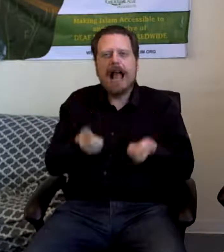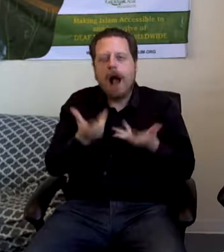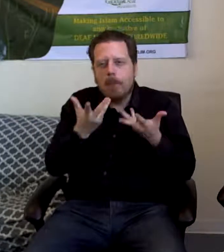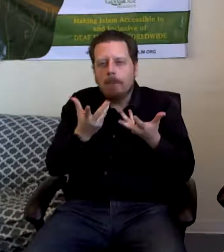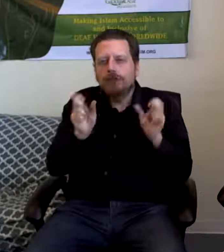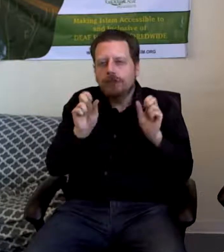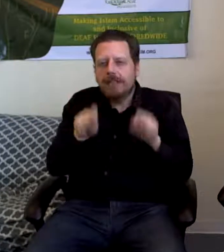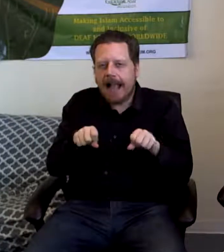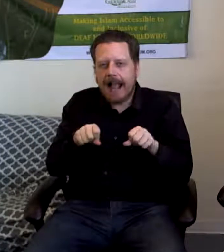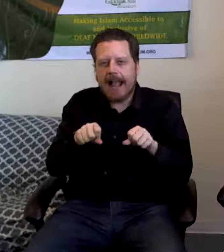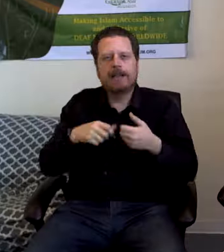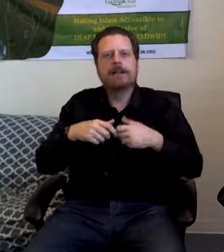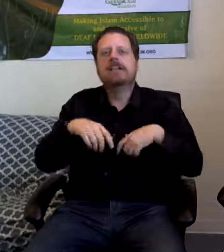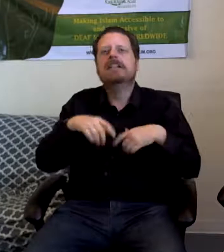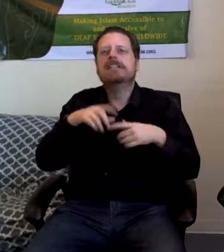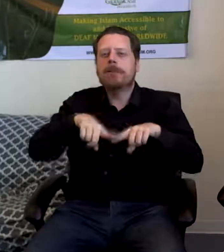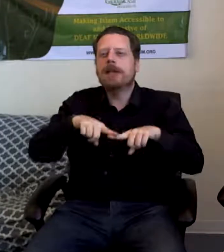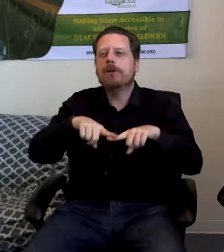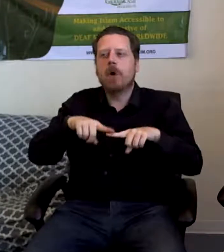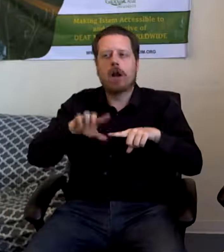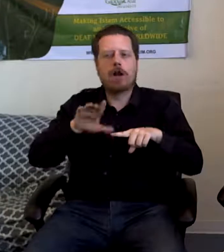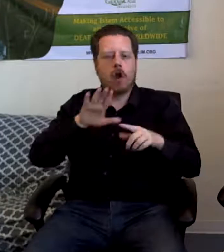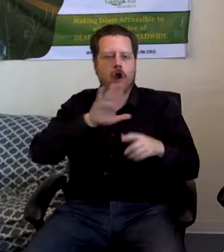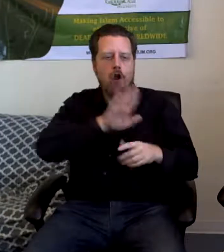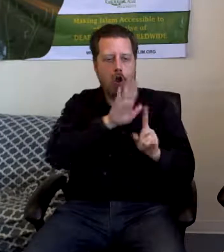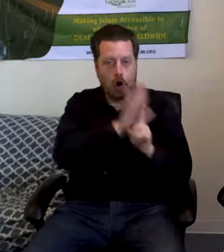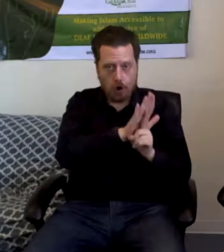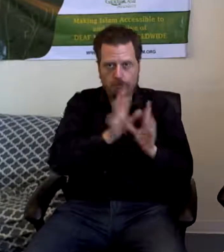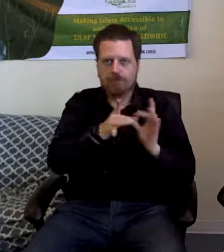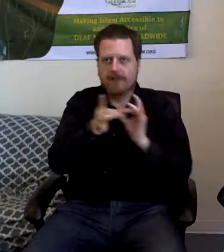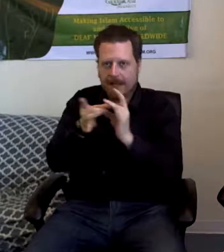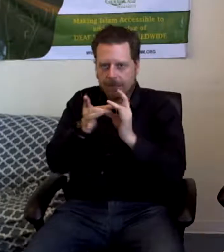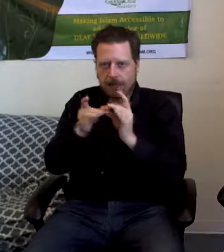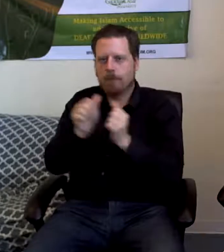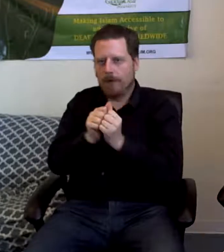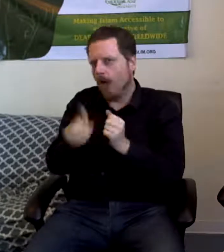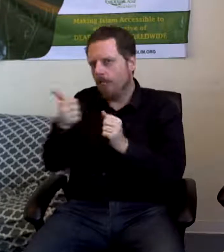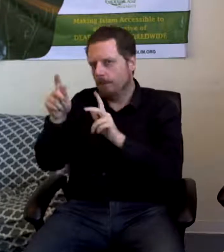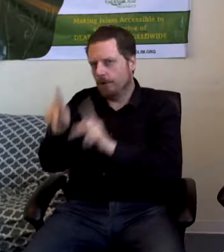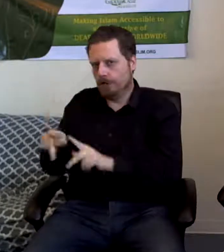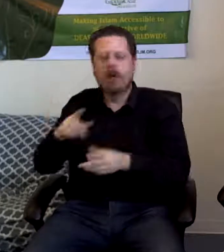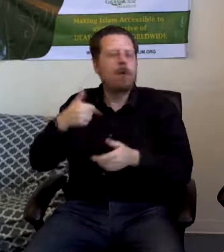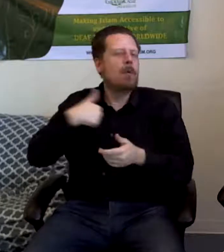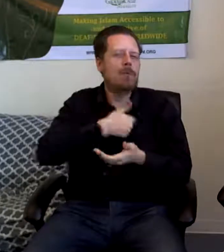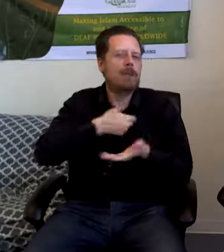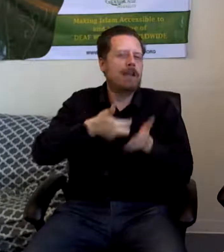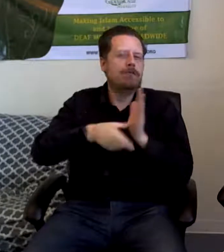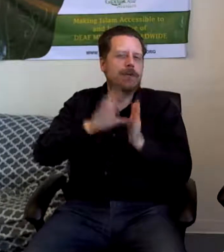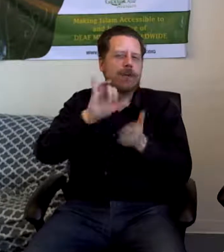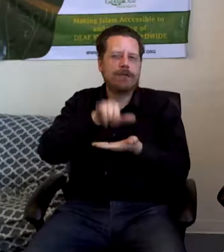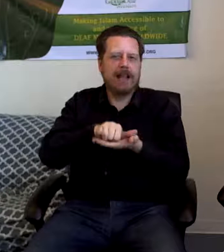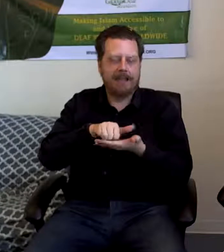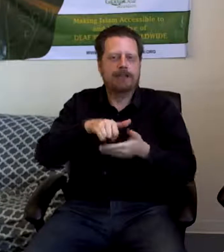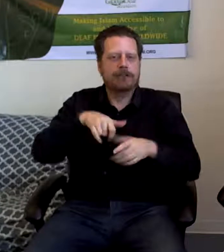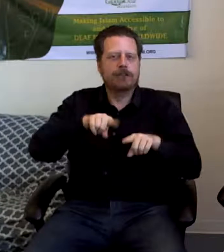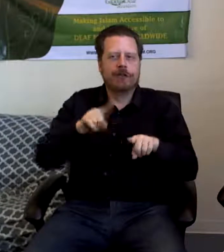on the intimacy of the relationship. And we went over this last time, so we could go back to this